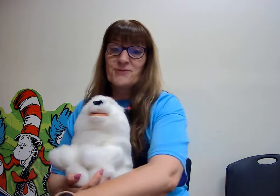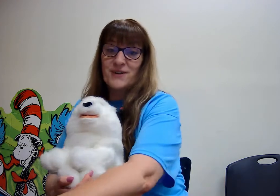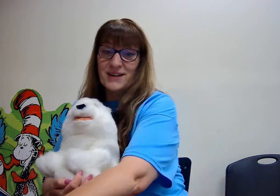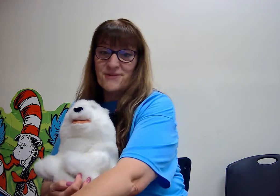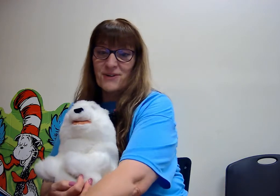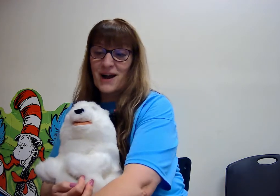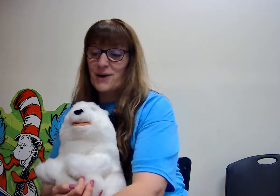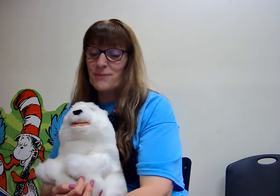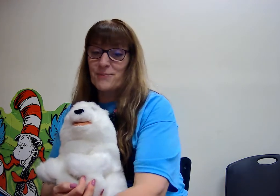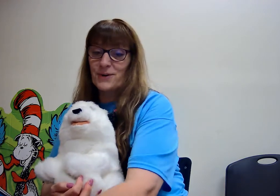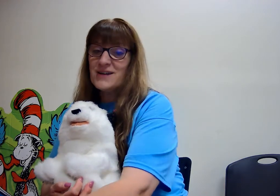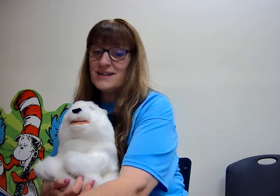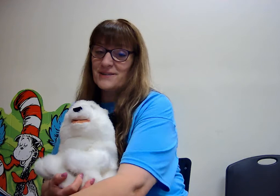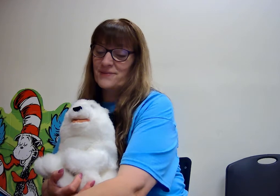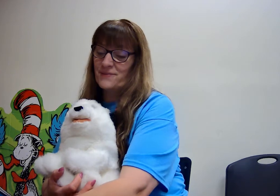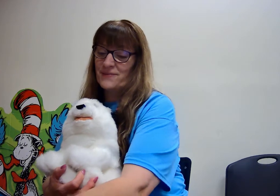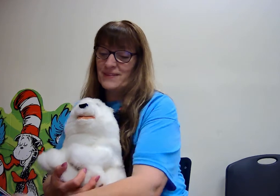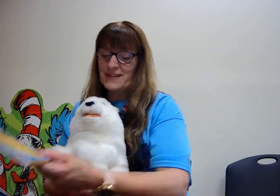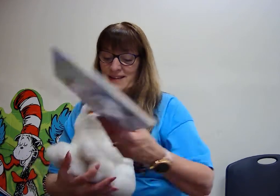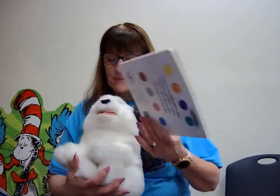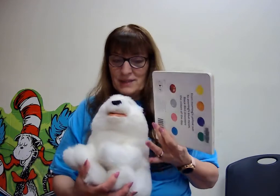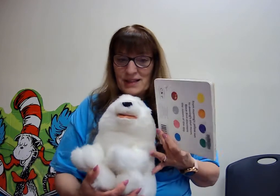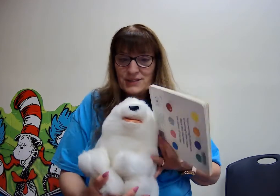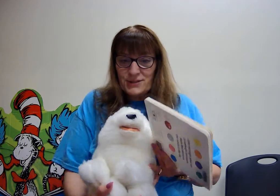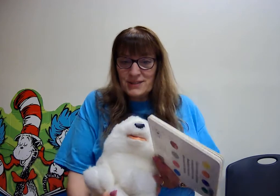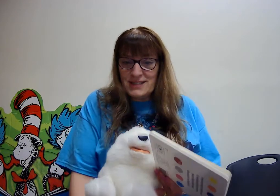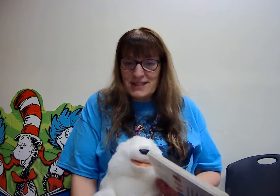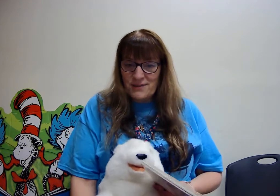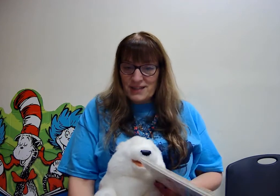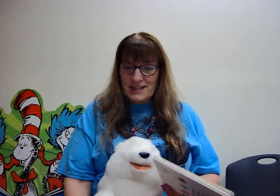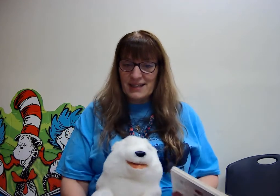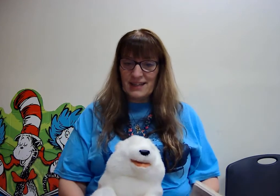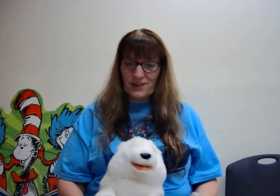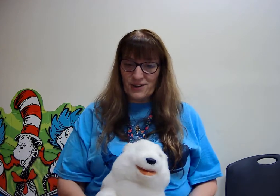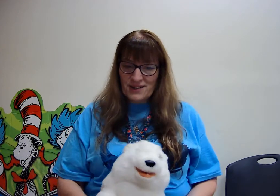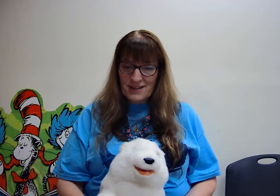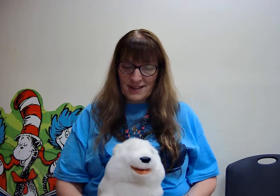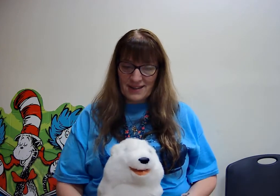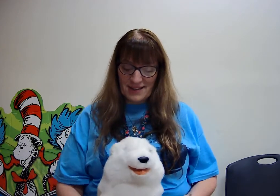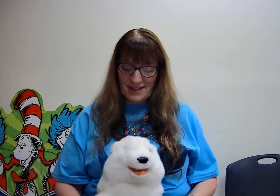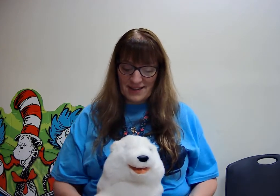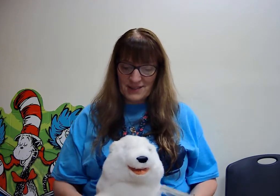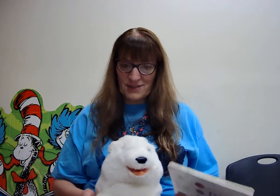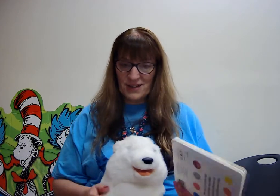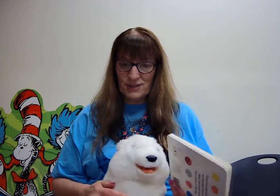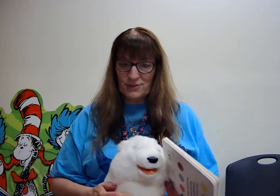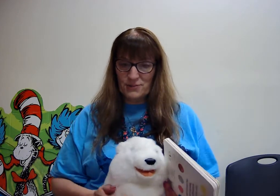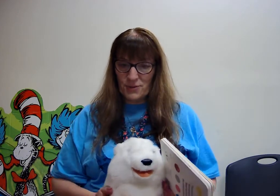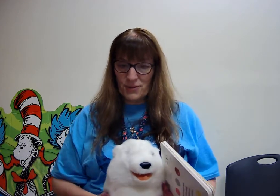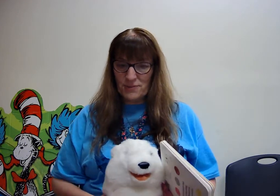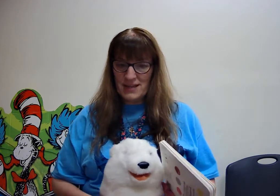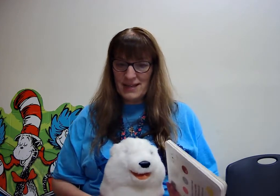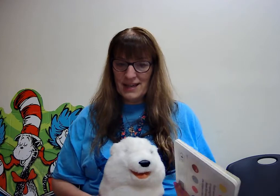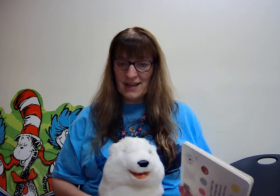ready for our book? Let you sit down here so I can use both my